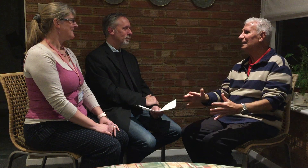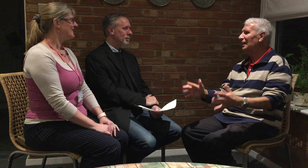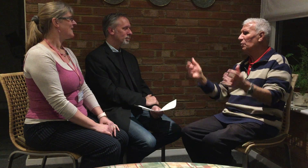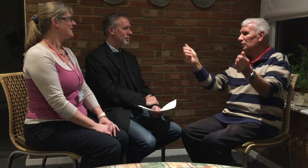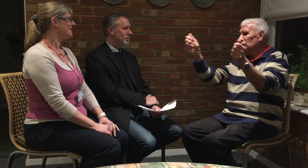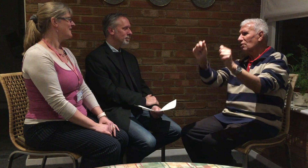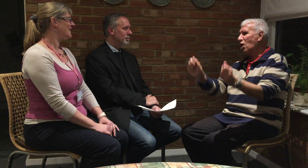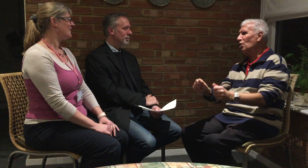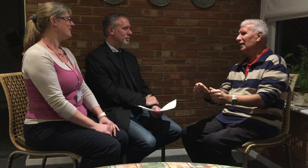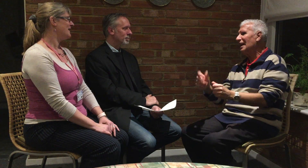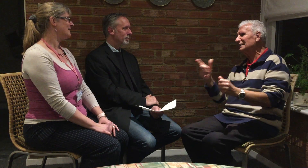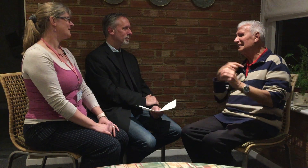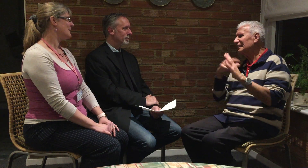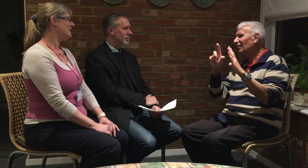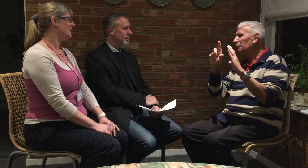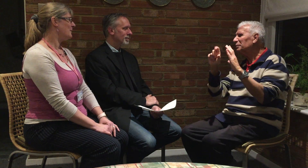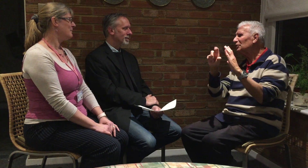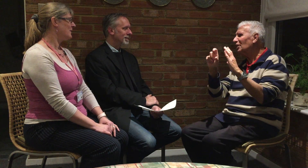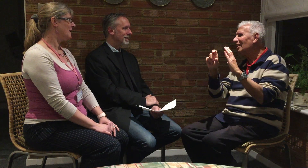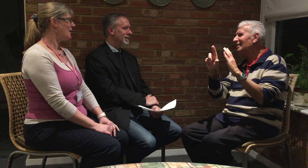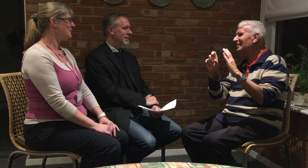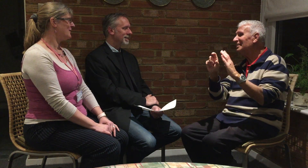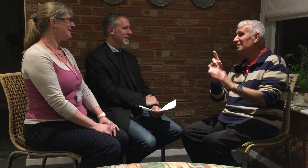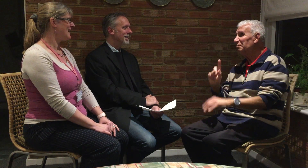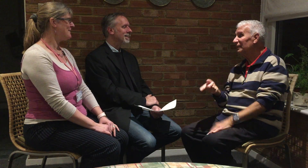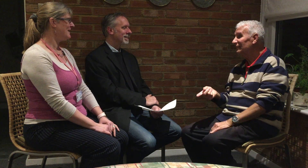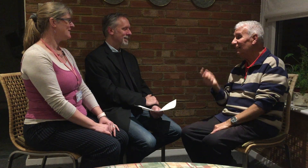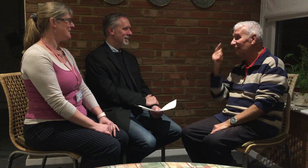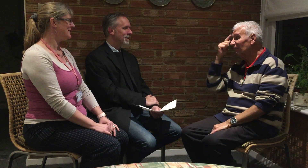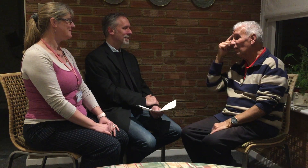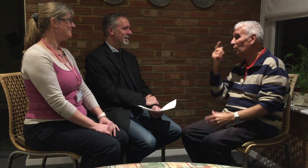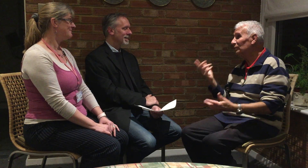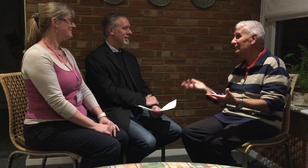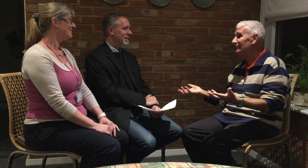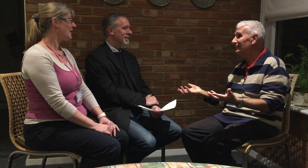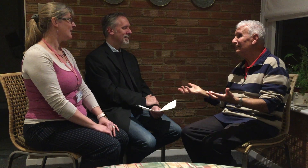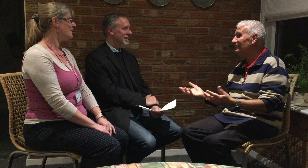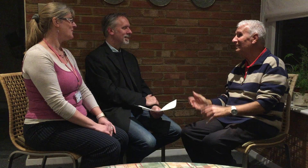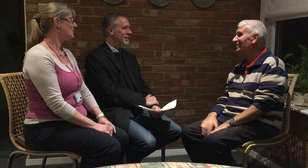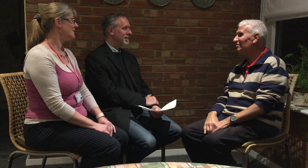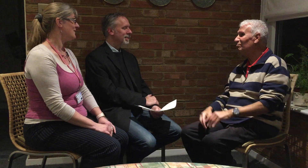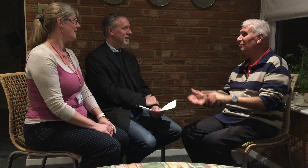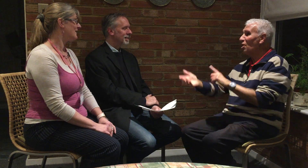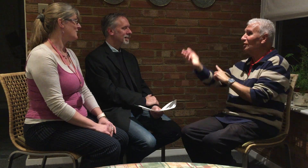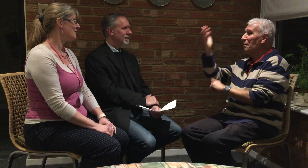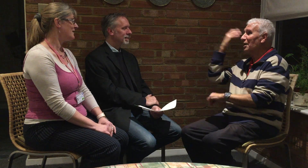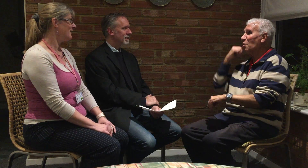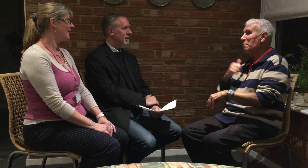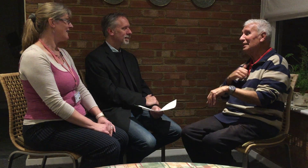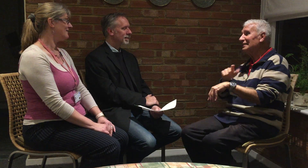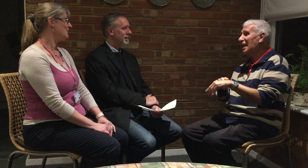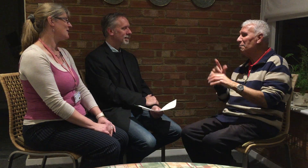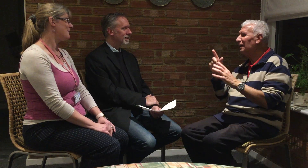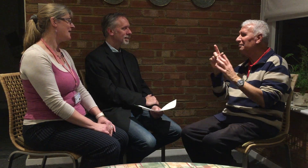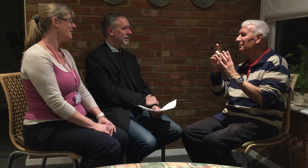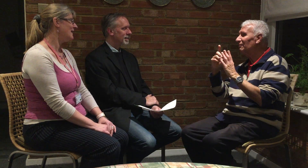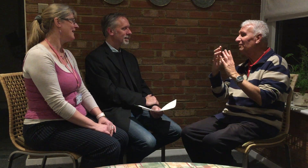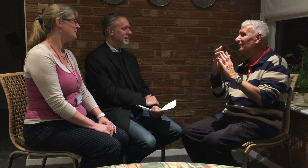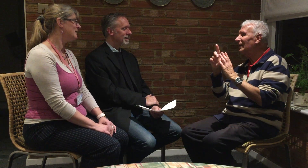I could have a fake dummy, you know, and put the clothes on and take a picture, but I never thought to do that. I should have done that a long time ago now, but